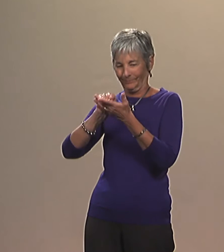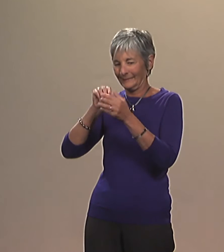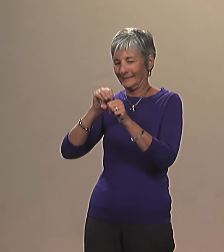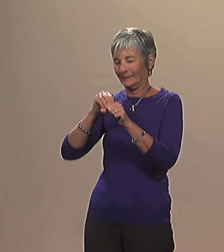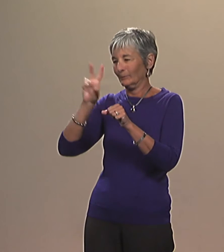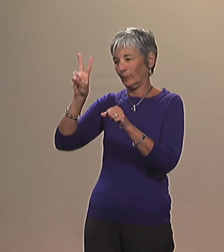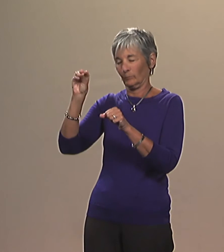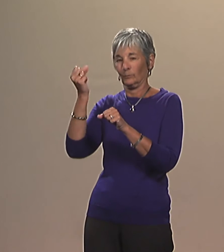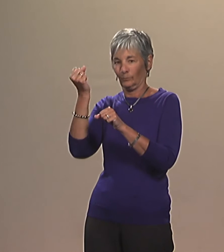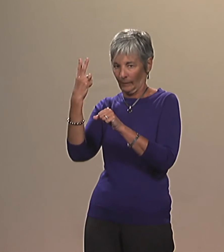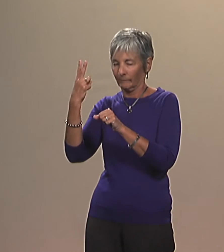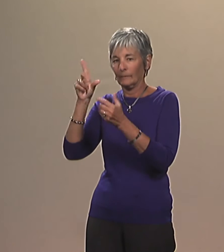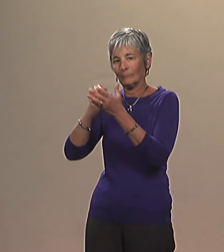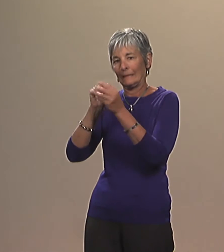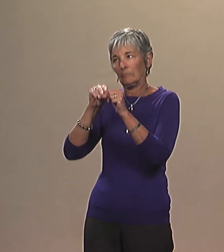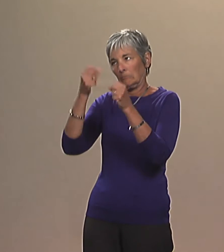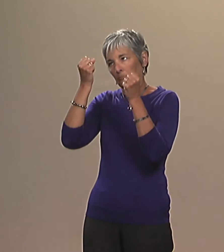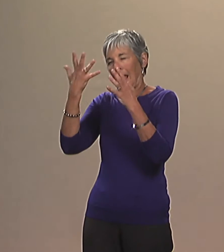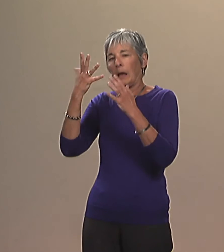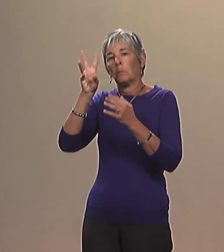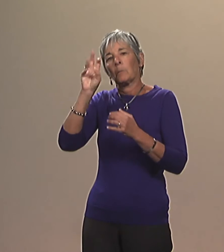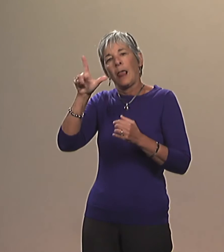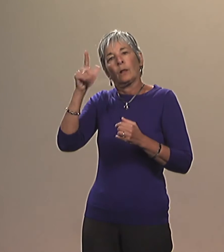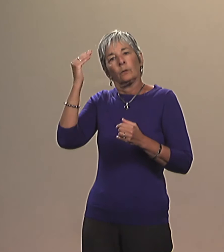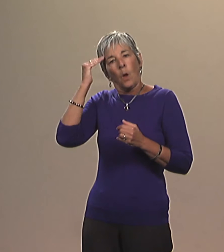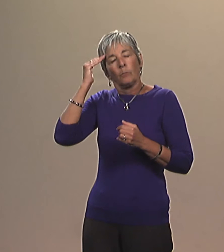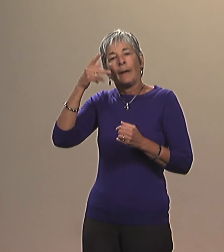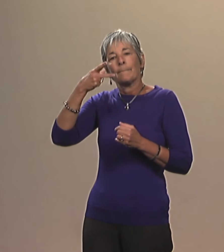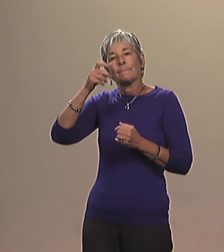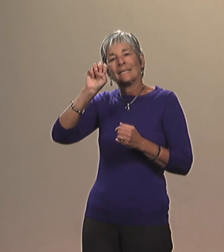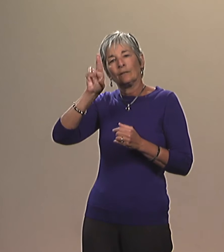It has been published in many well-known, peer-reviewed journals.